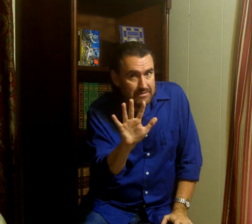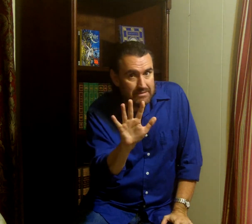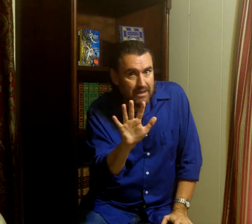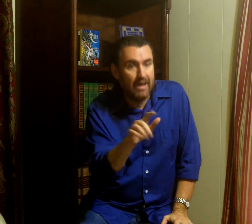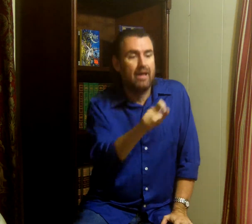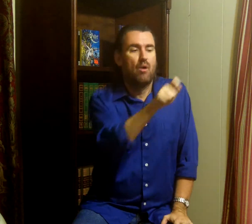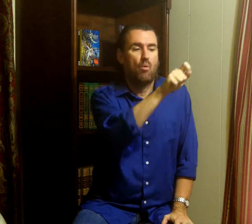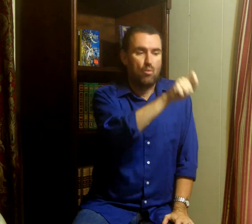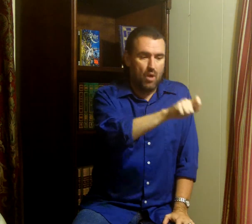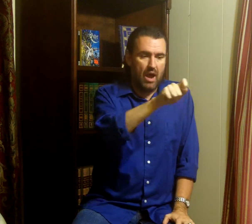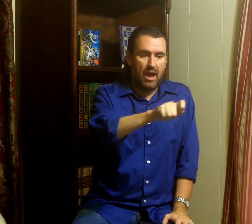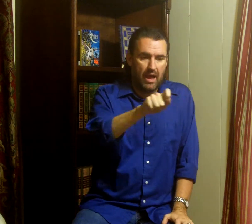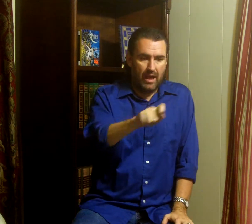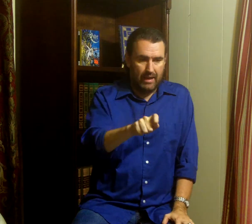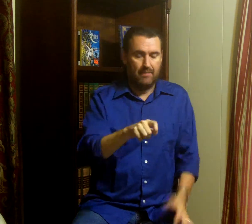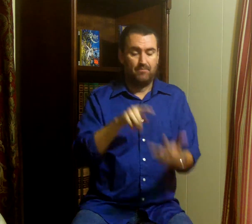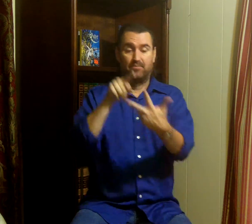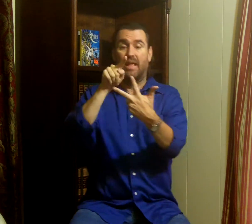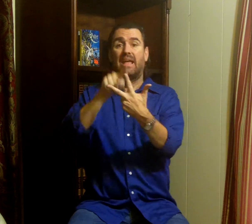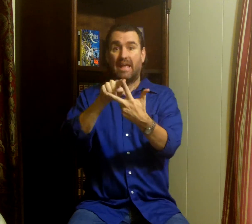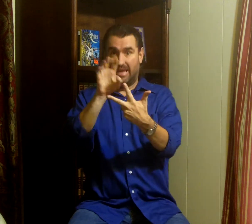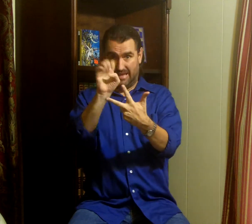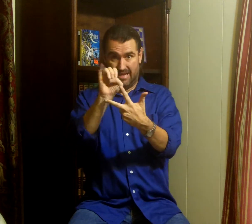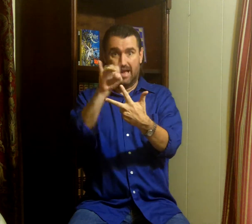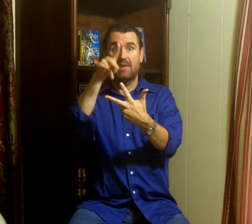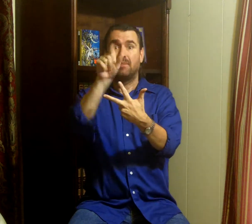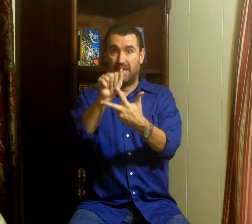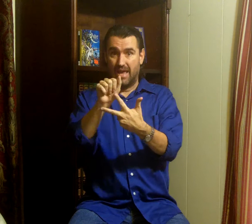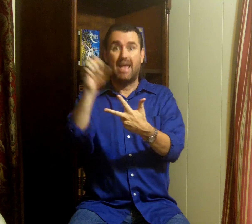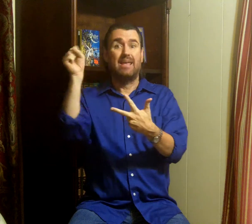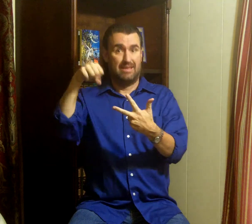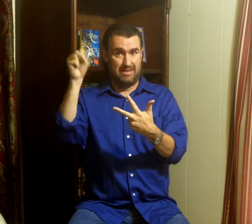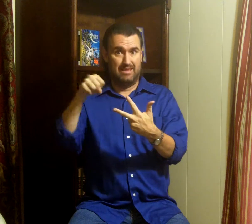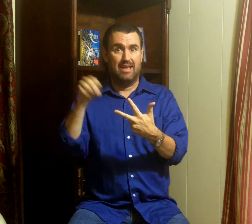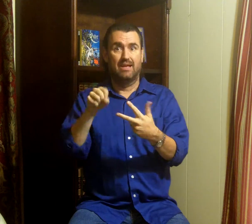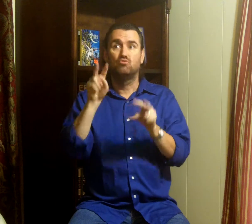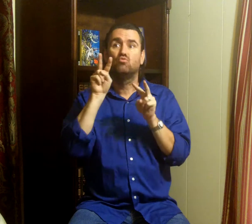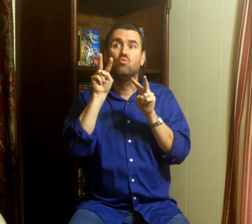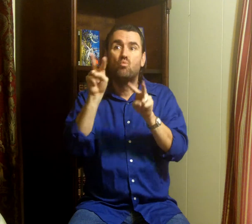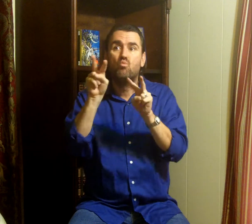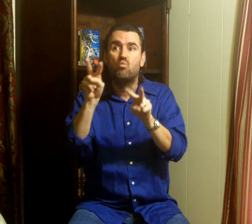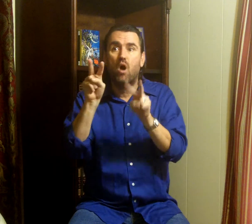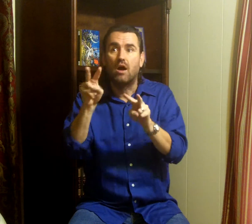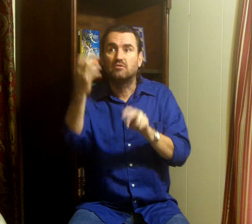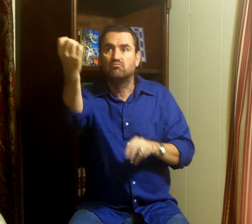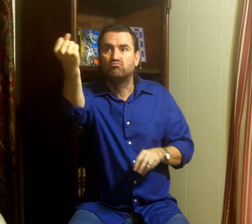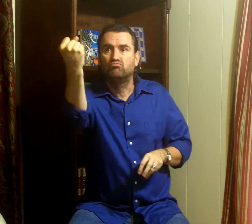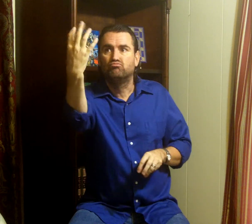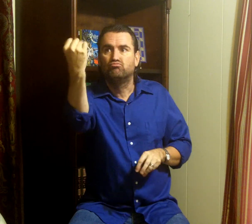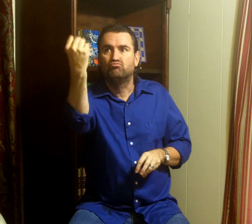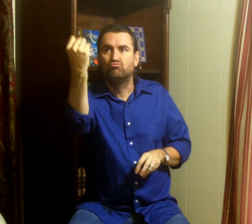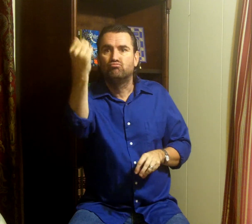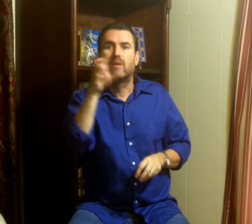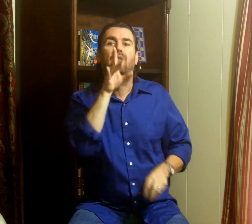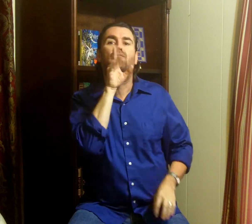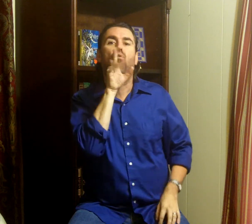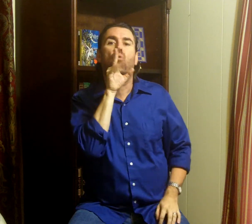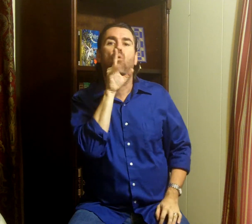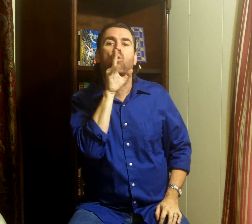voicing component. So EIPA has an expressive component where you listen to a classroom setting and you sign. You also have